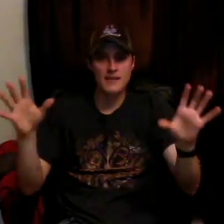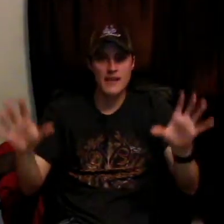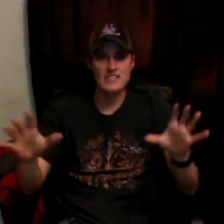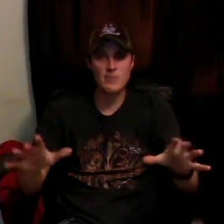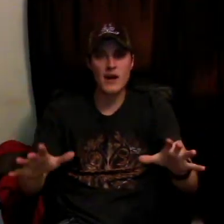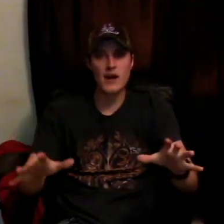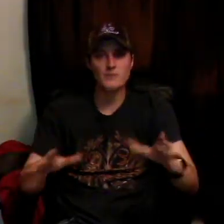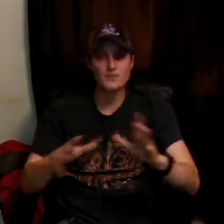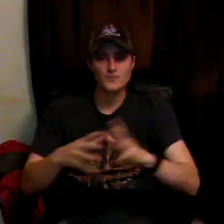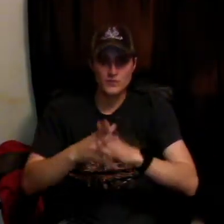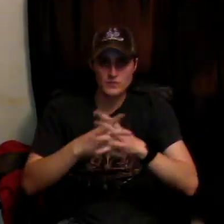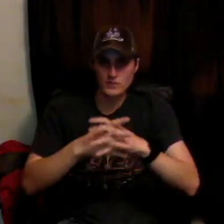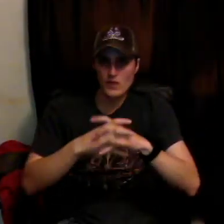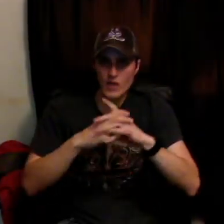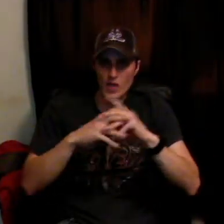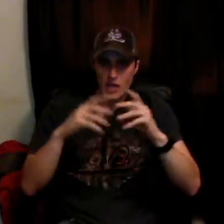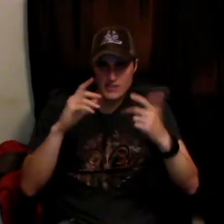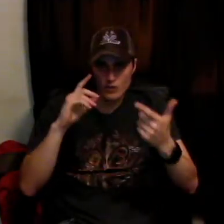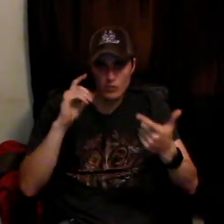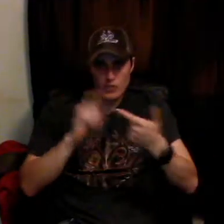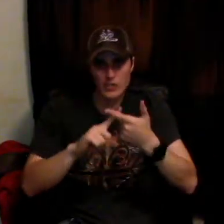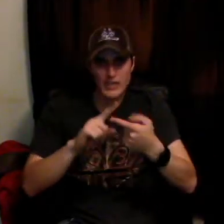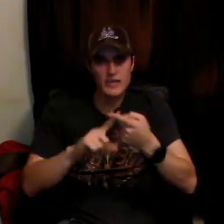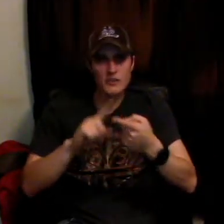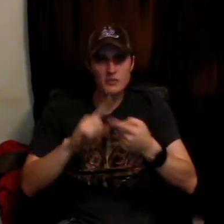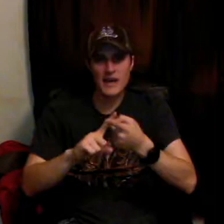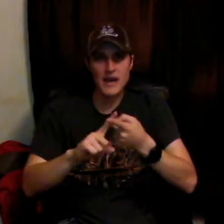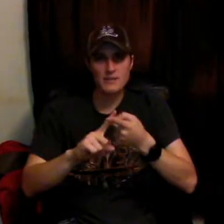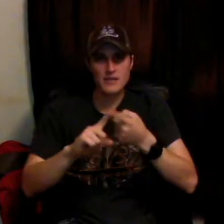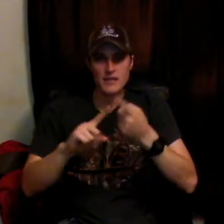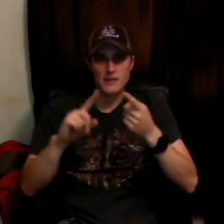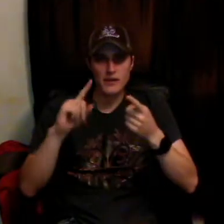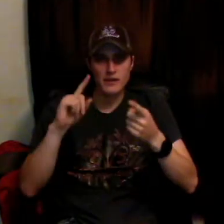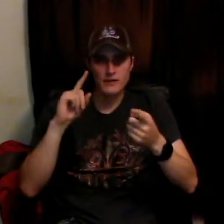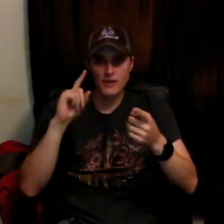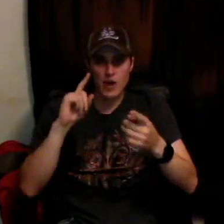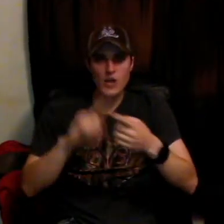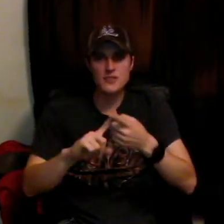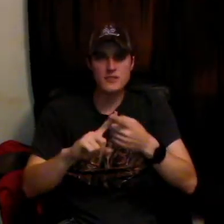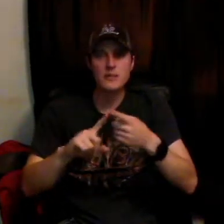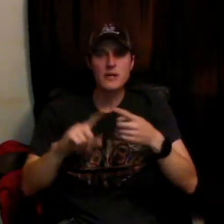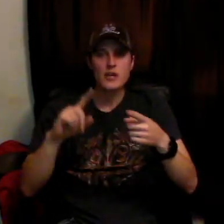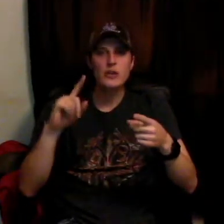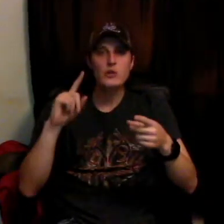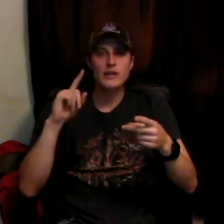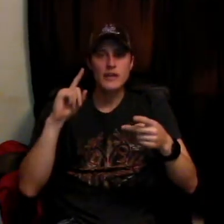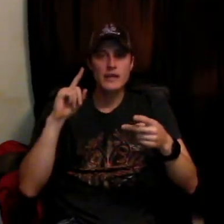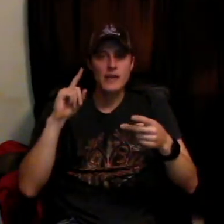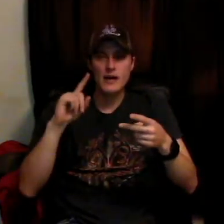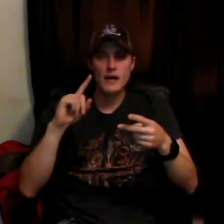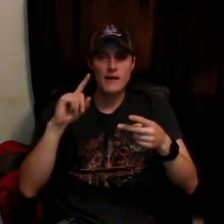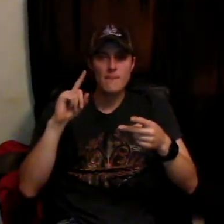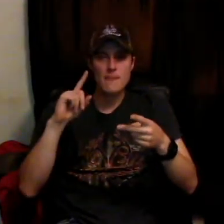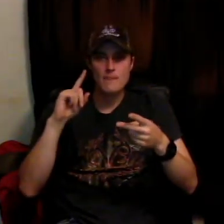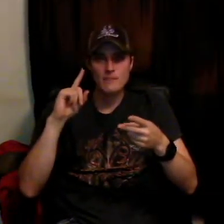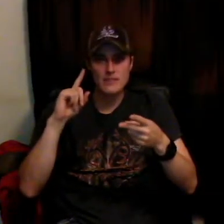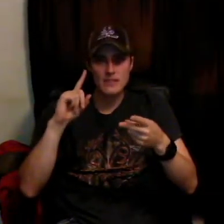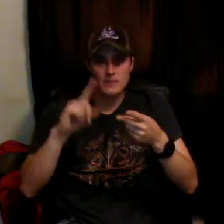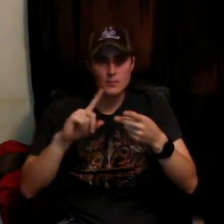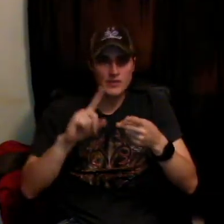that spot. Alright, so look at aerial maps. They're awesome. You can predict,